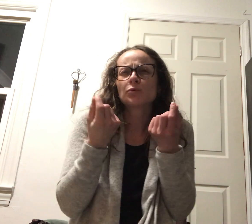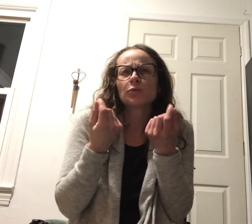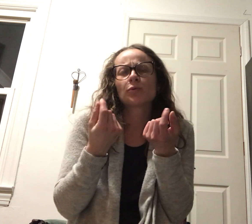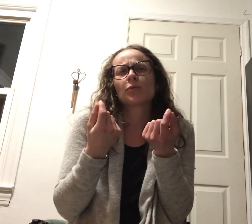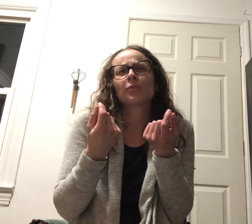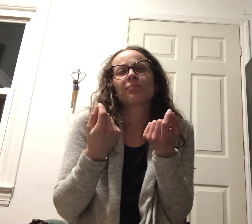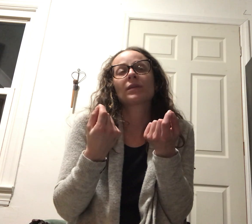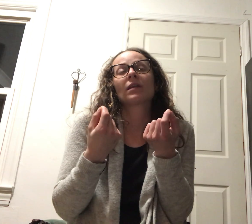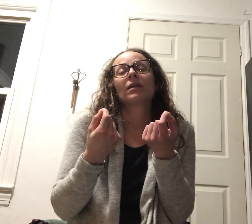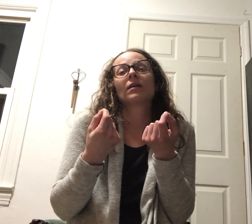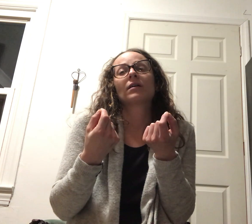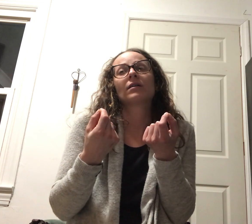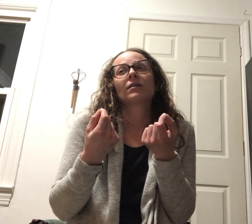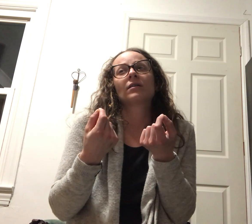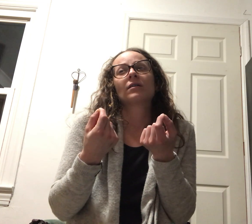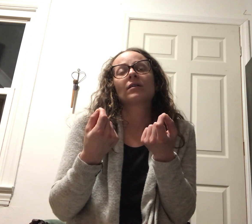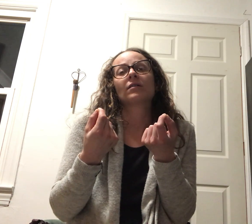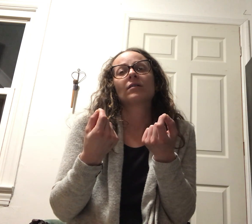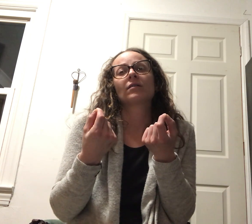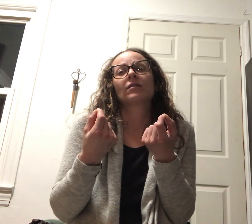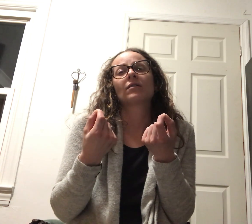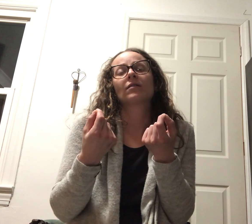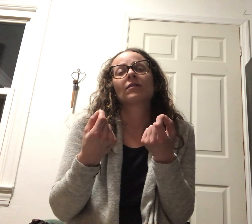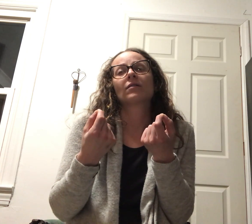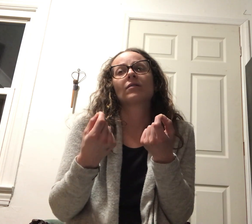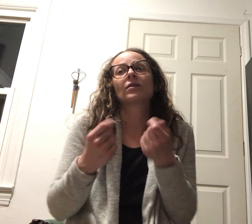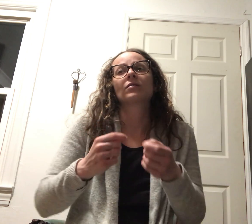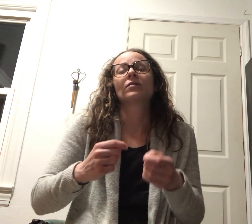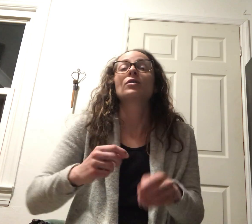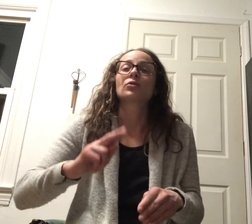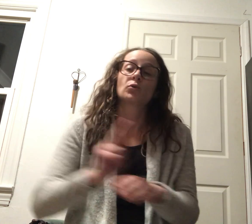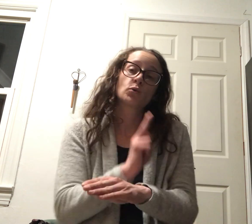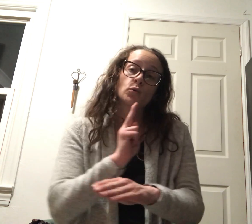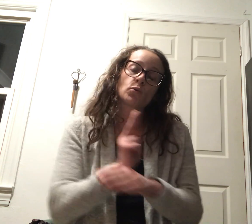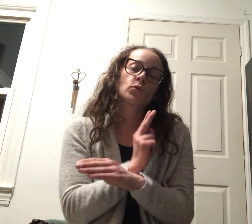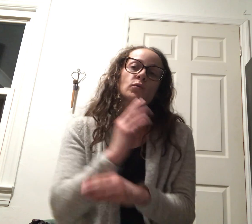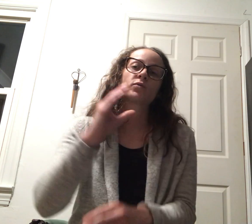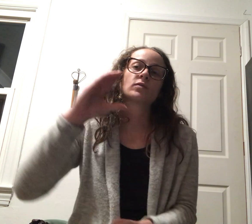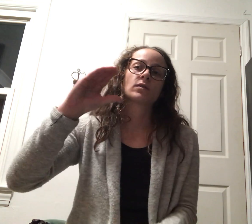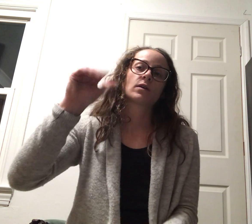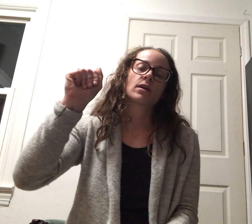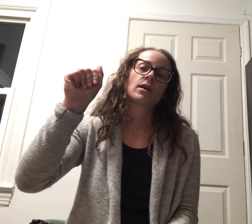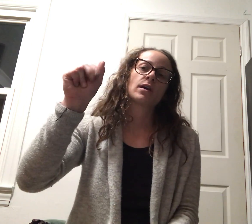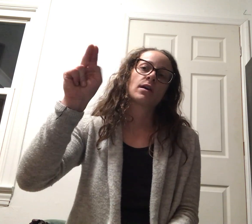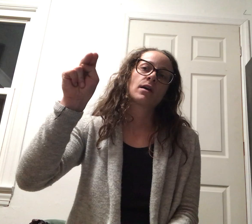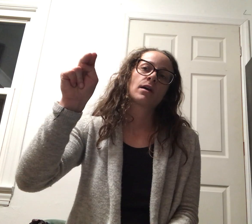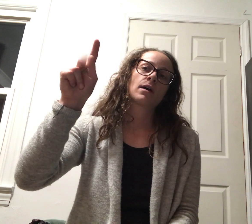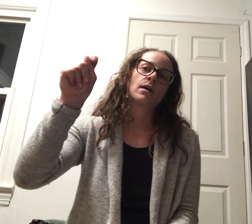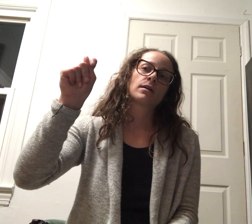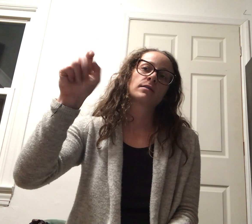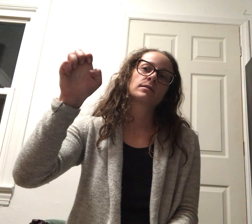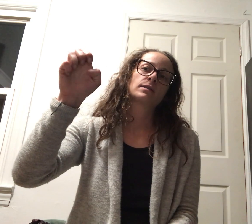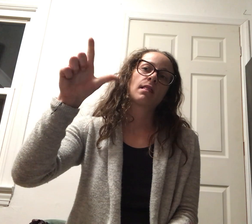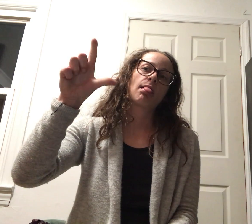it out and then fill it with ice cream and a little honey.